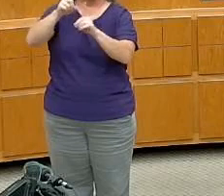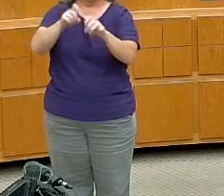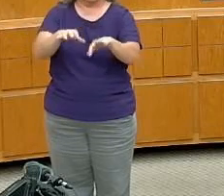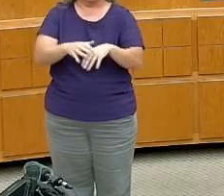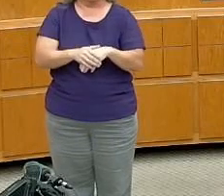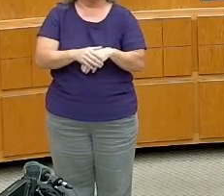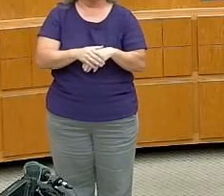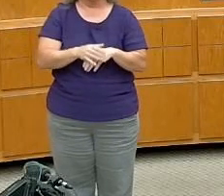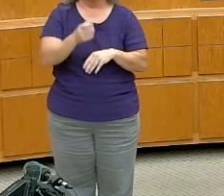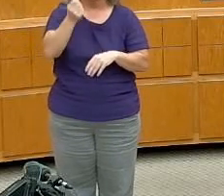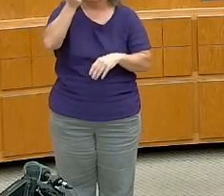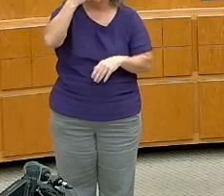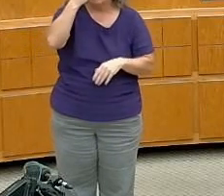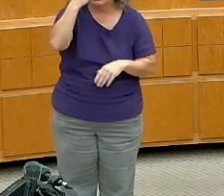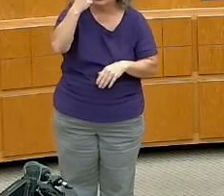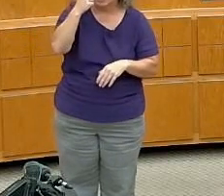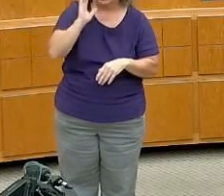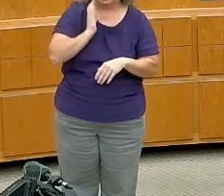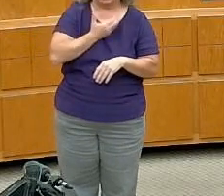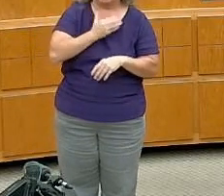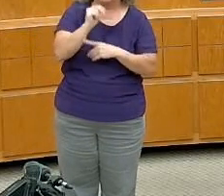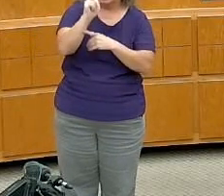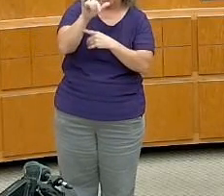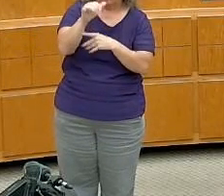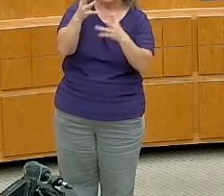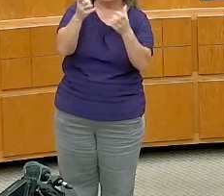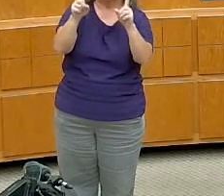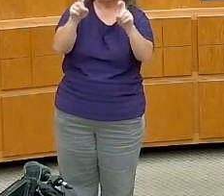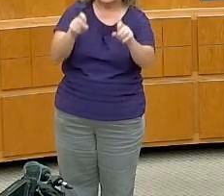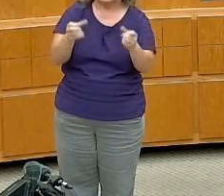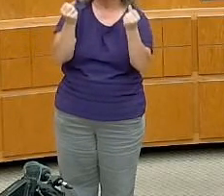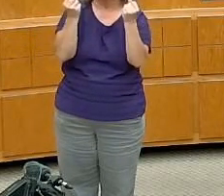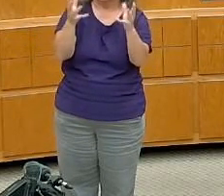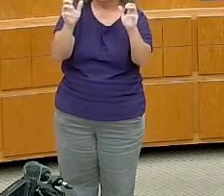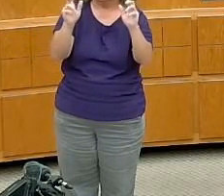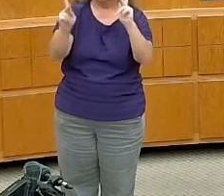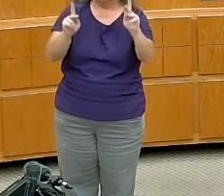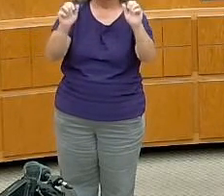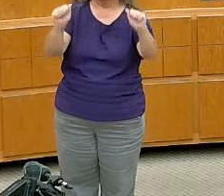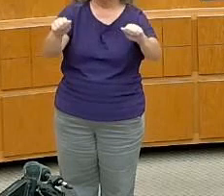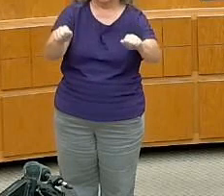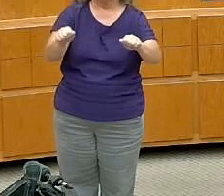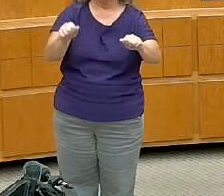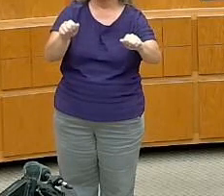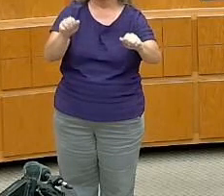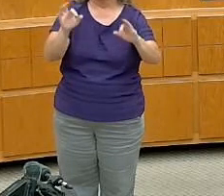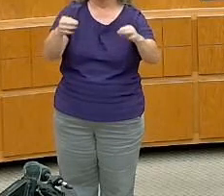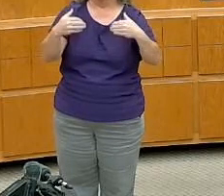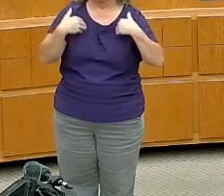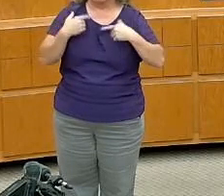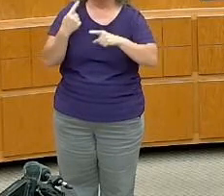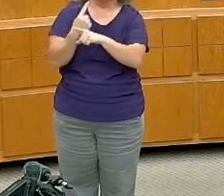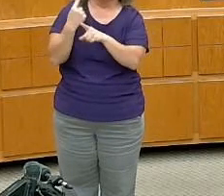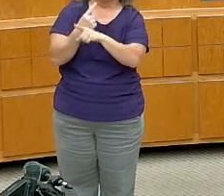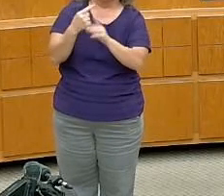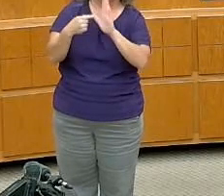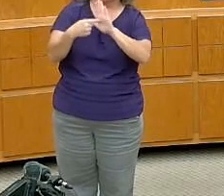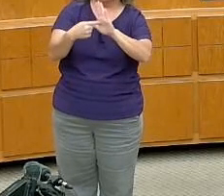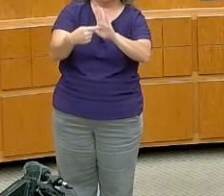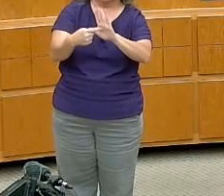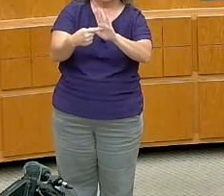as many people as have the symptoms for COVID-19 as possible. We simply do not have